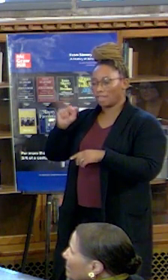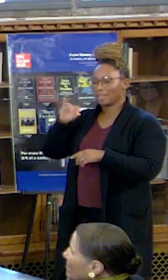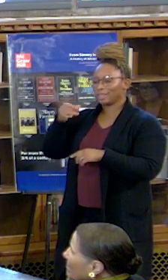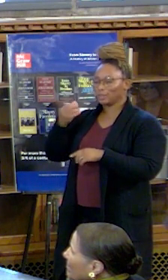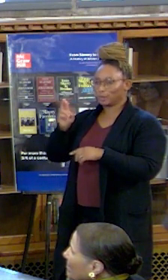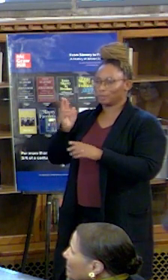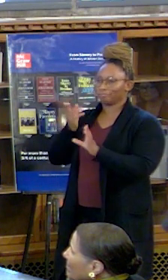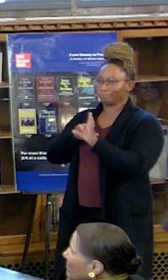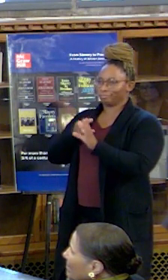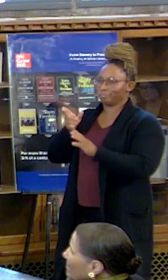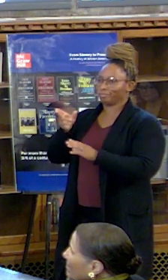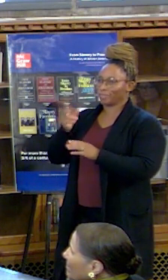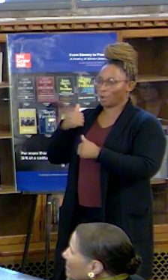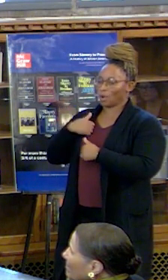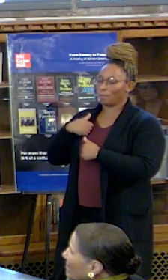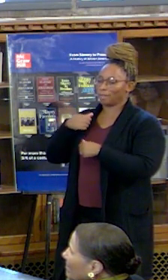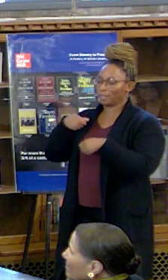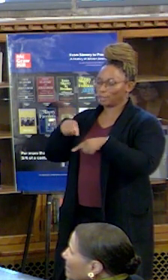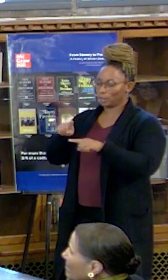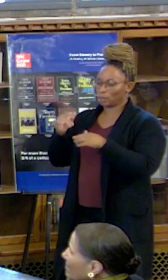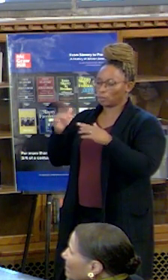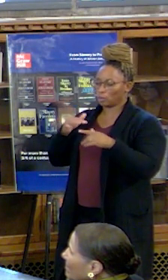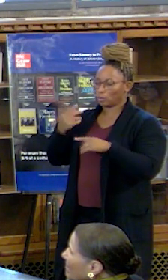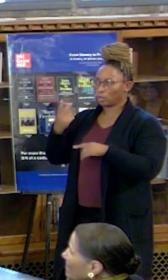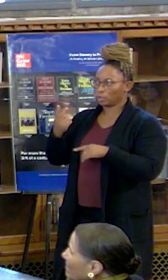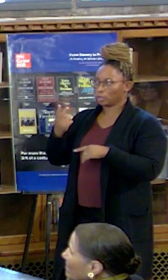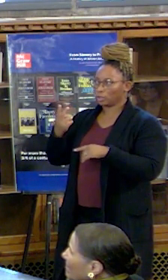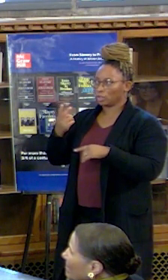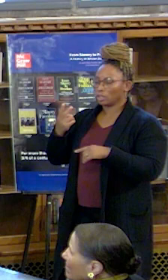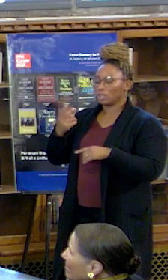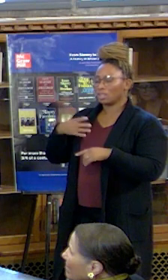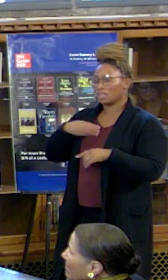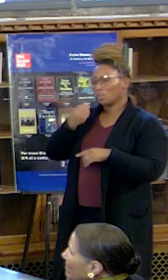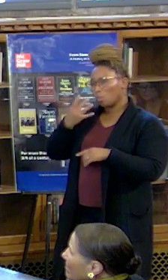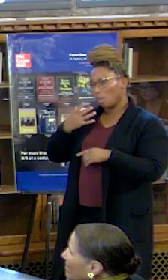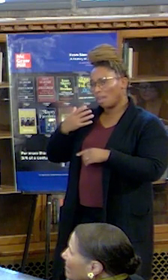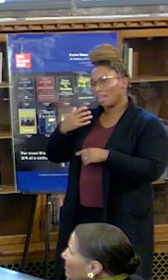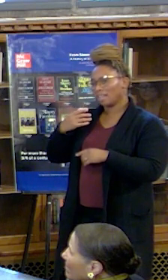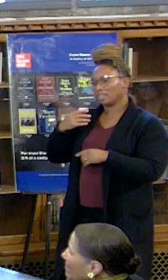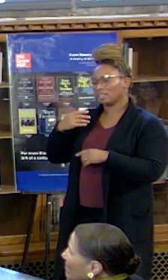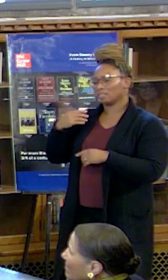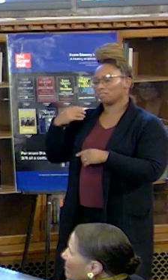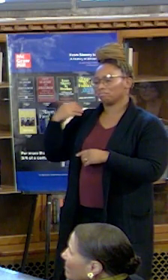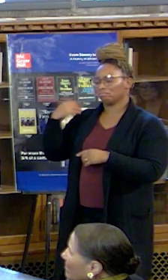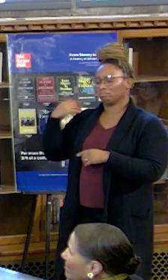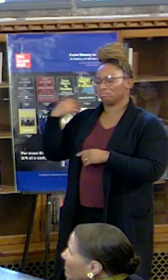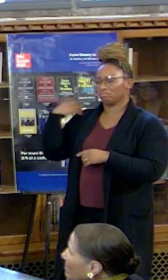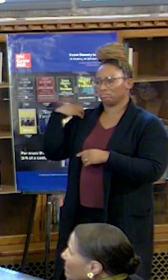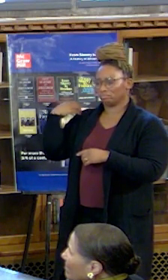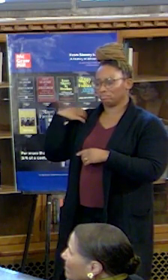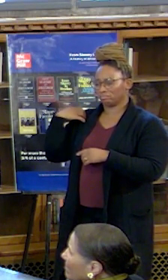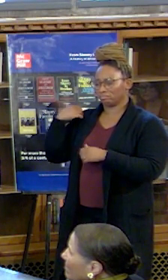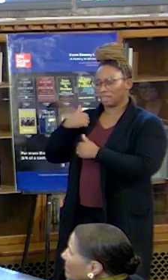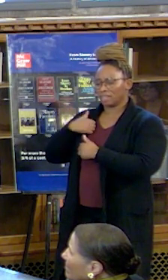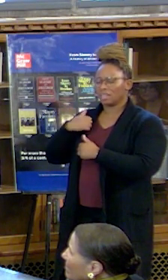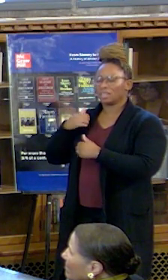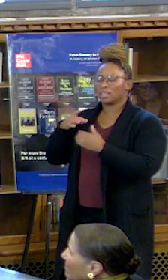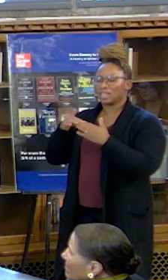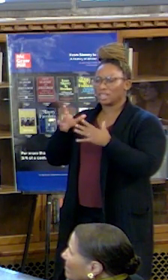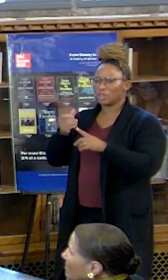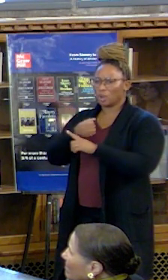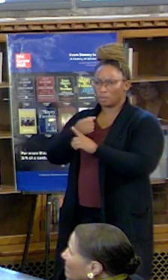US Army during World War II was abused by his White staff sergeant so terribly debased and ultimately